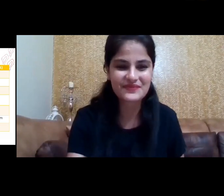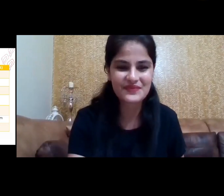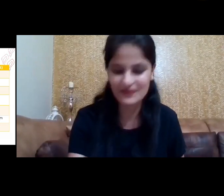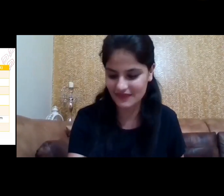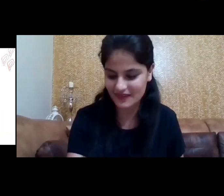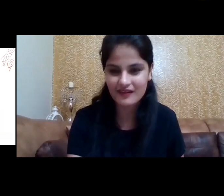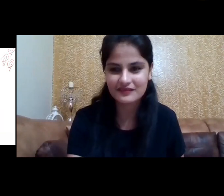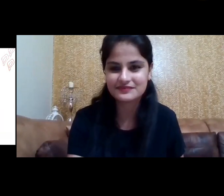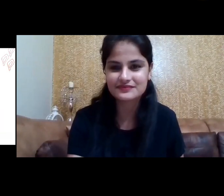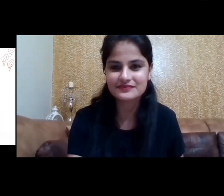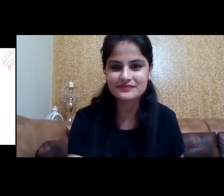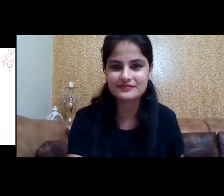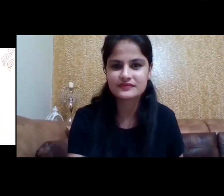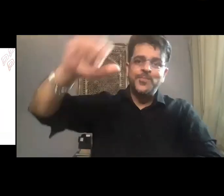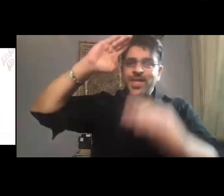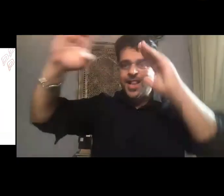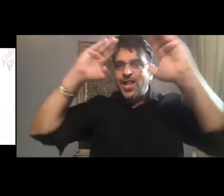Dr. Alim, please come.